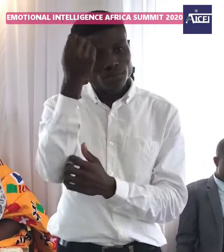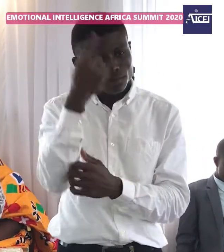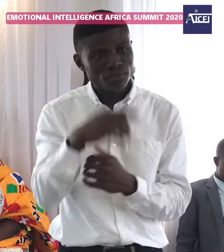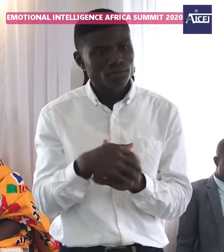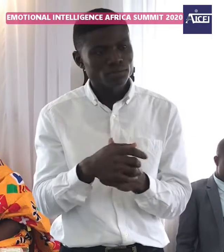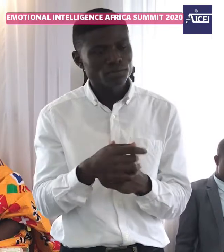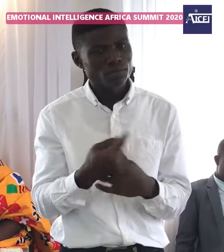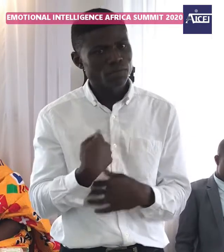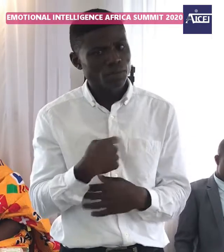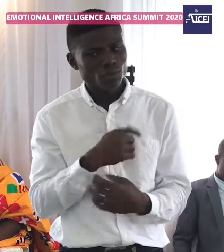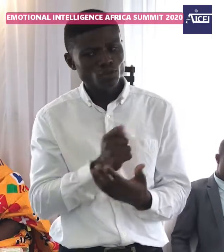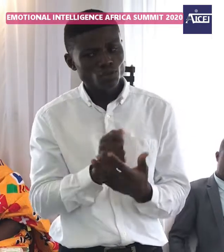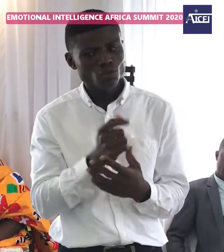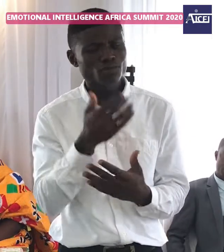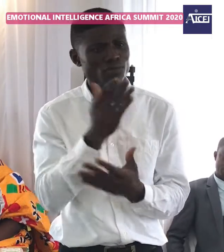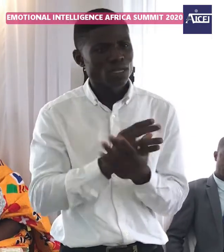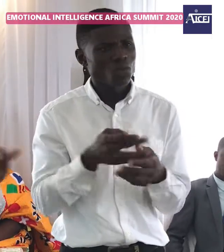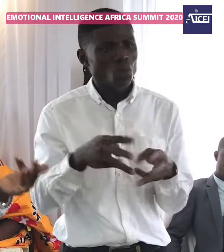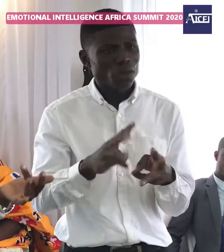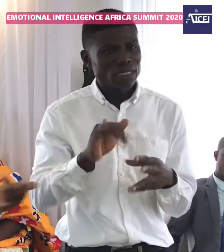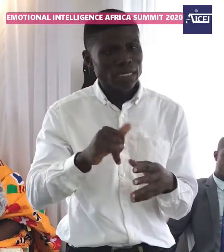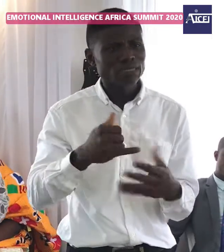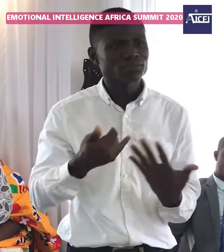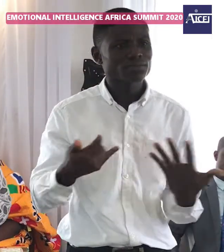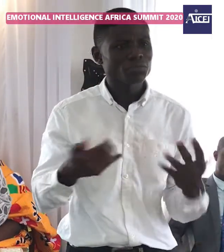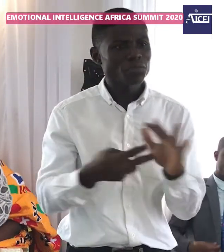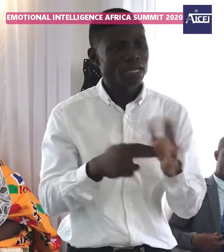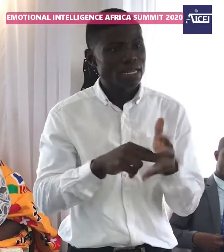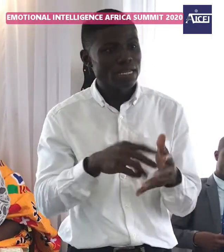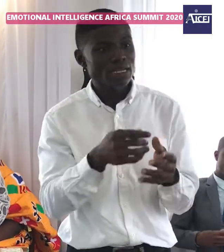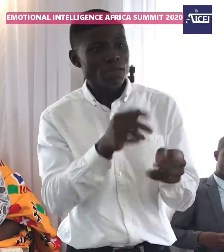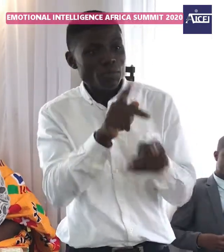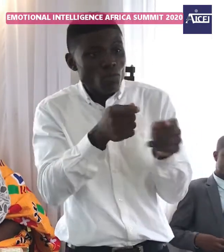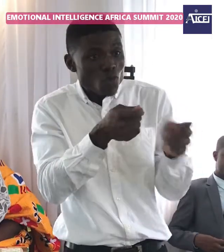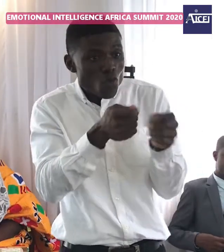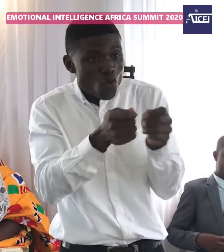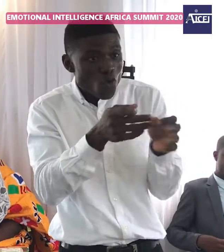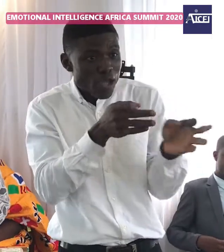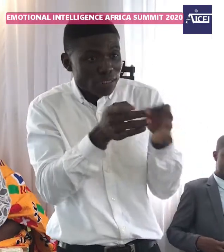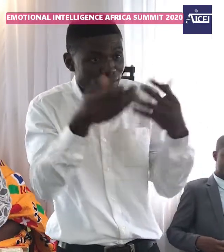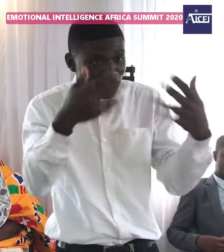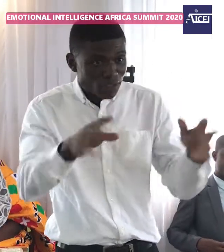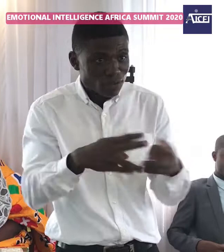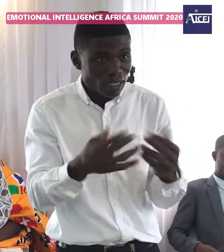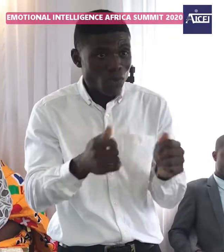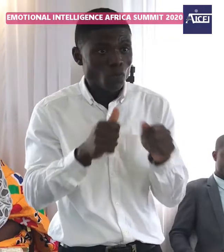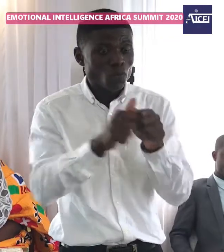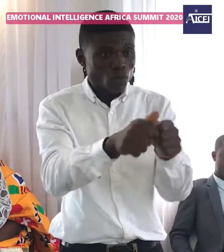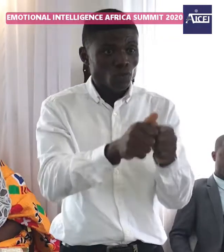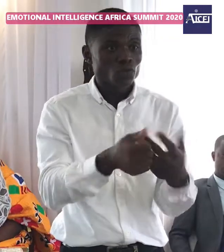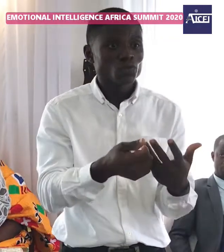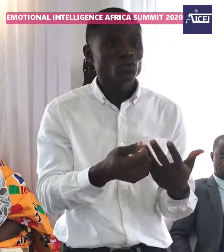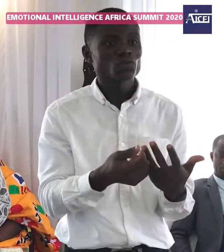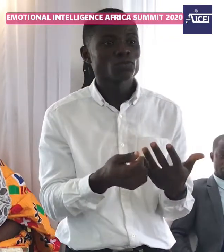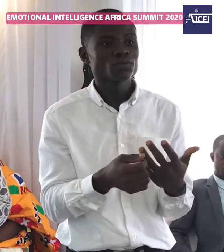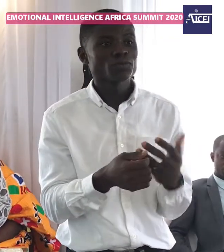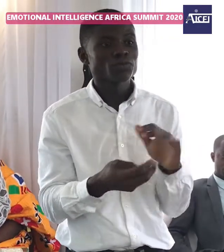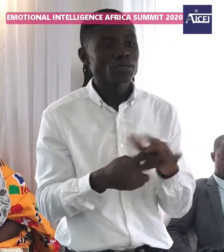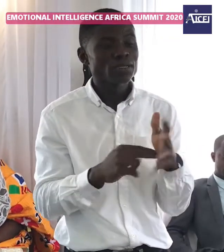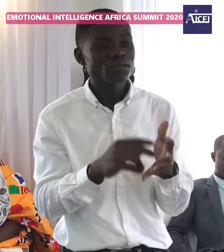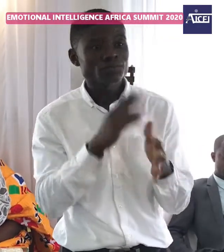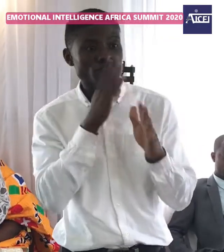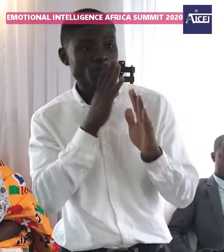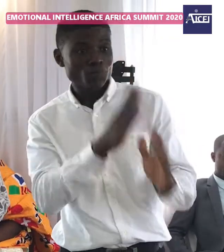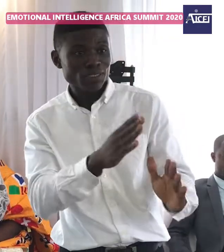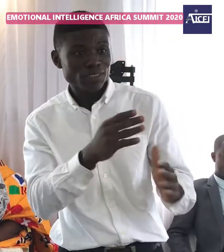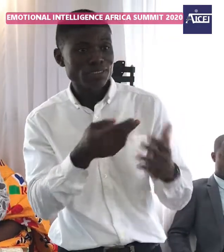I have put down some basic way, which is democracy, have been explained. So I'll go to posterity. What is posterity? We have